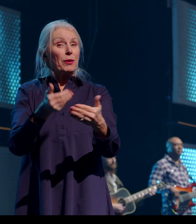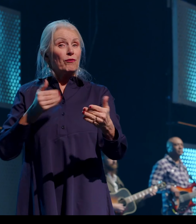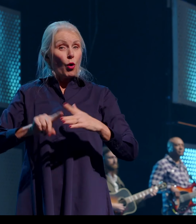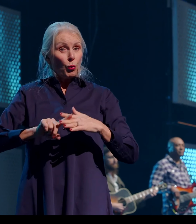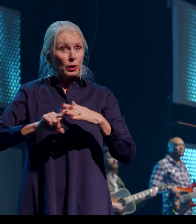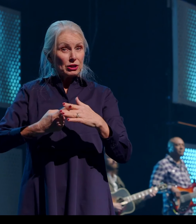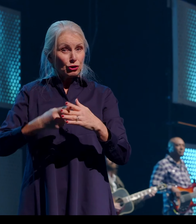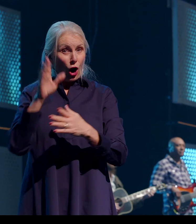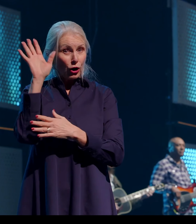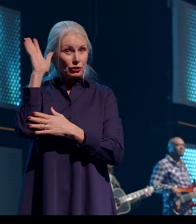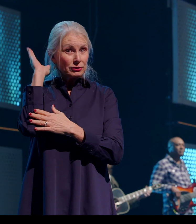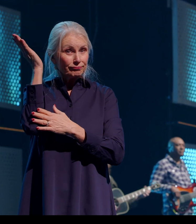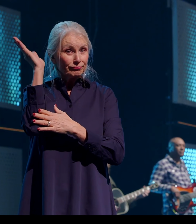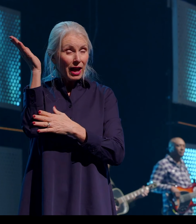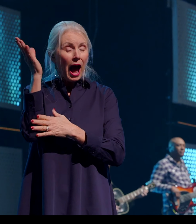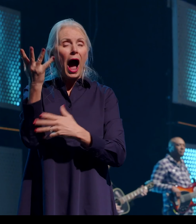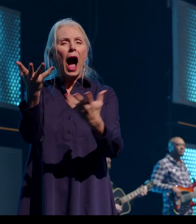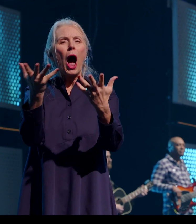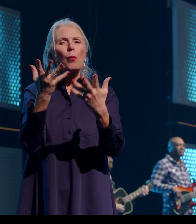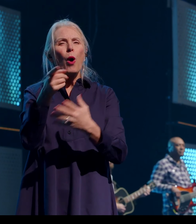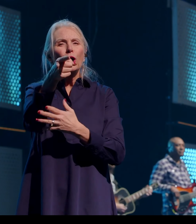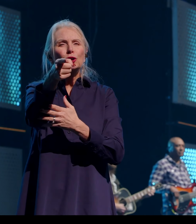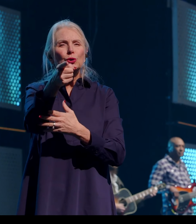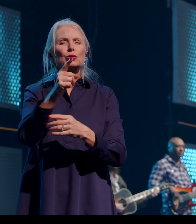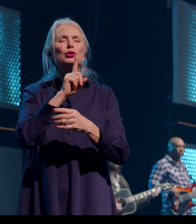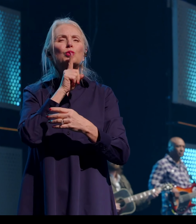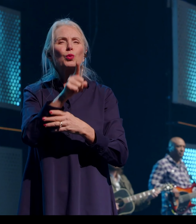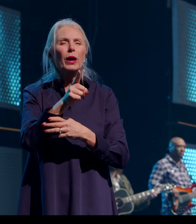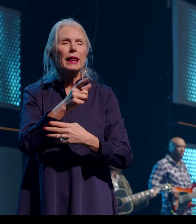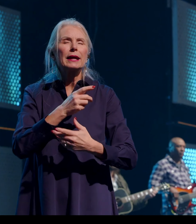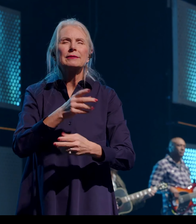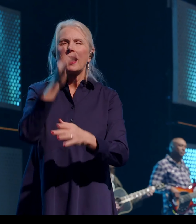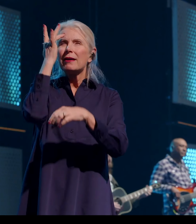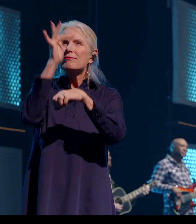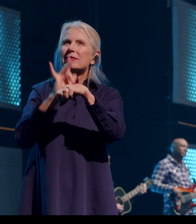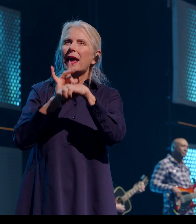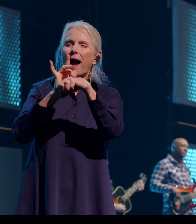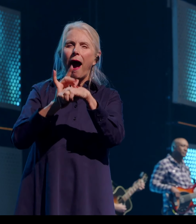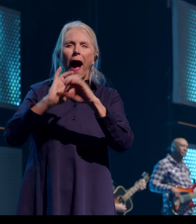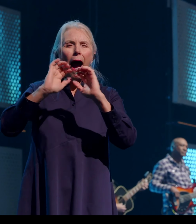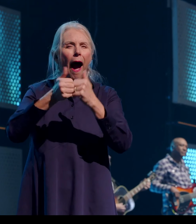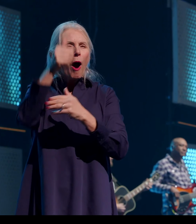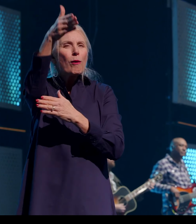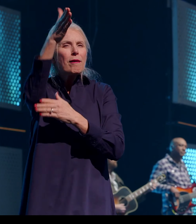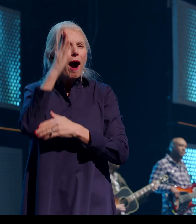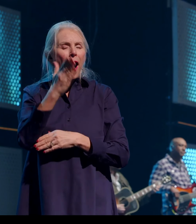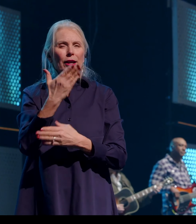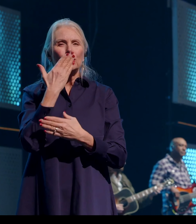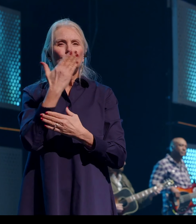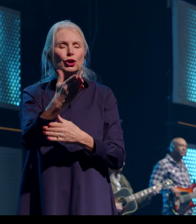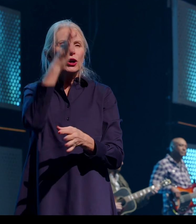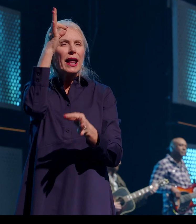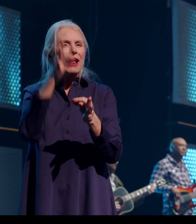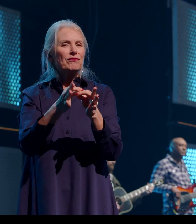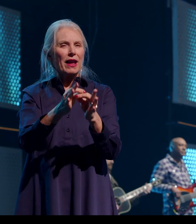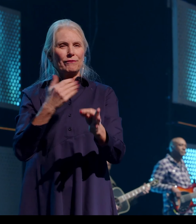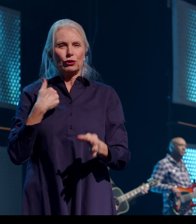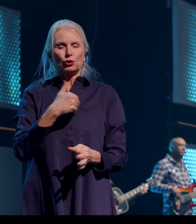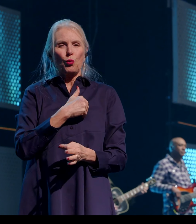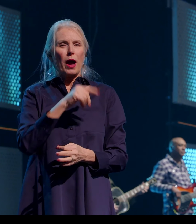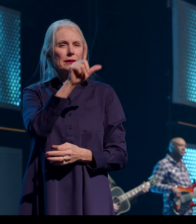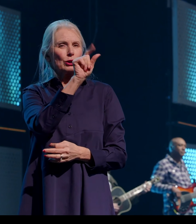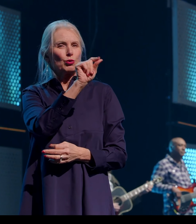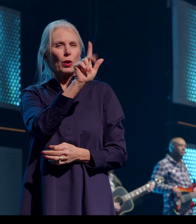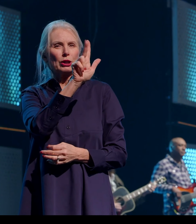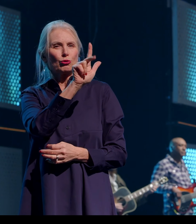take a moment to lift up our worship to God? Why don't we take a moment to think about how he's been good and how he's been faithful to us in 2023 and